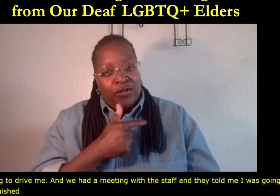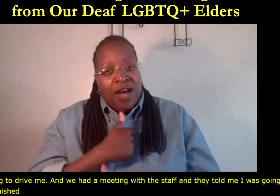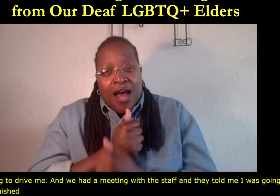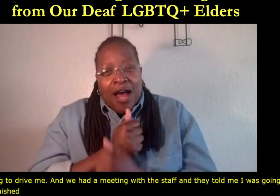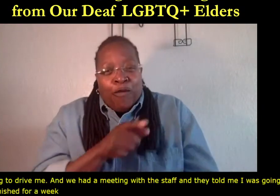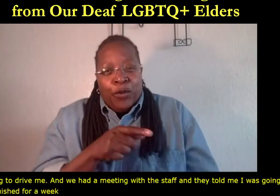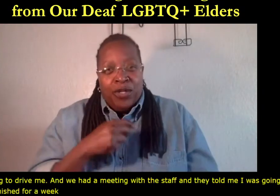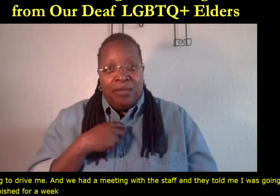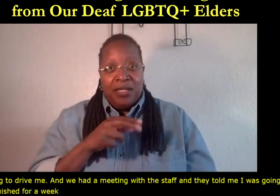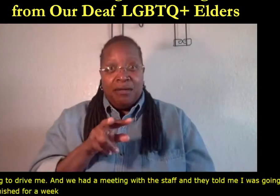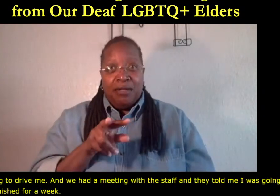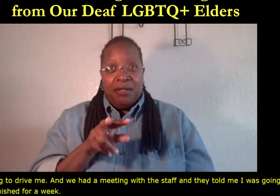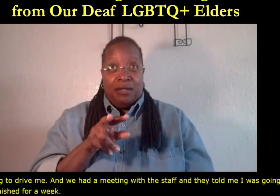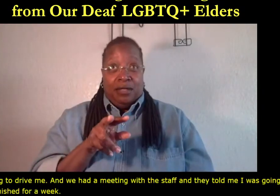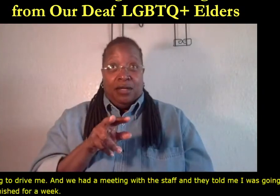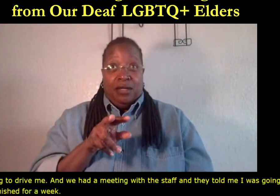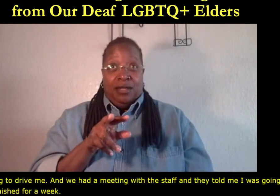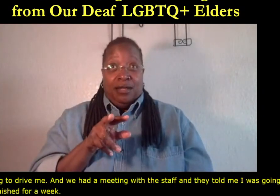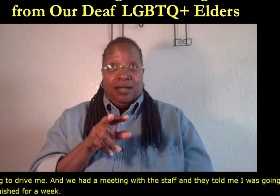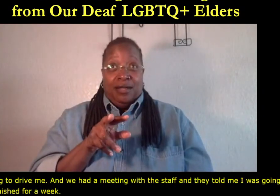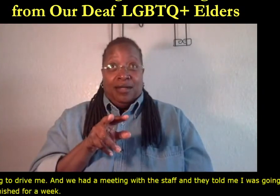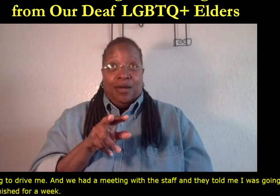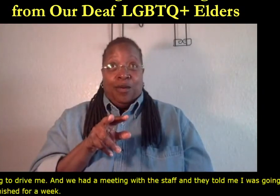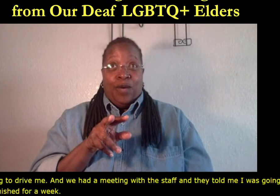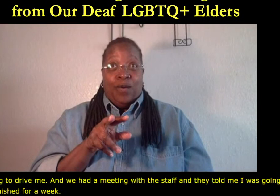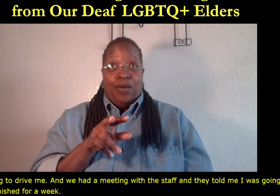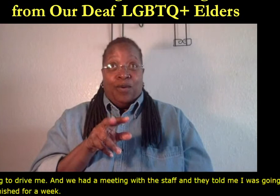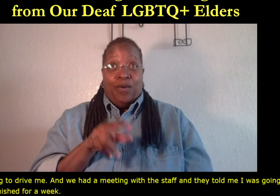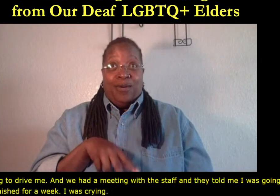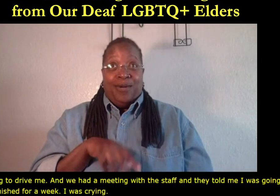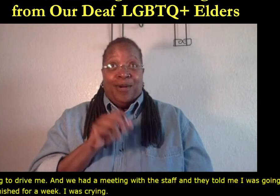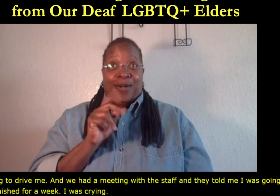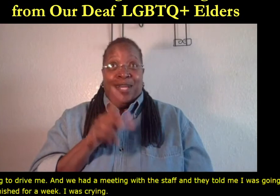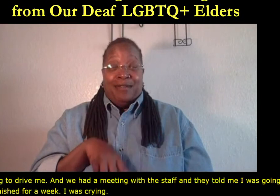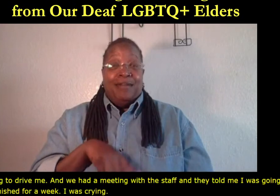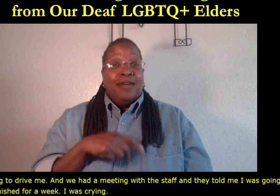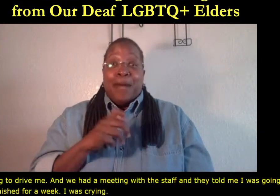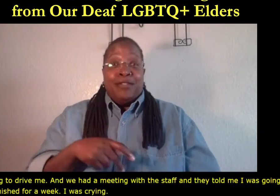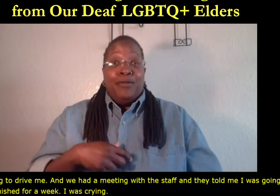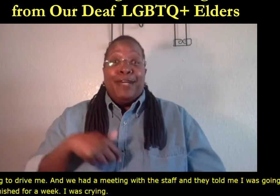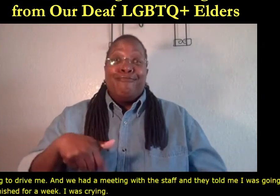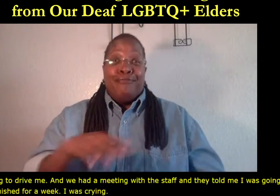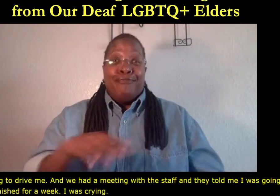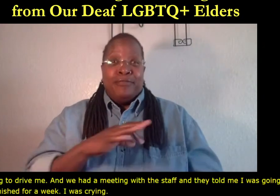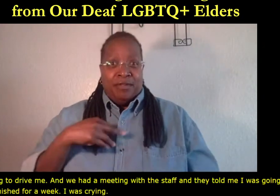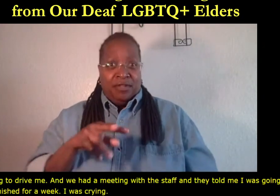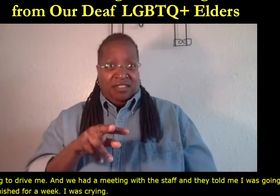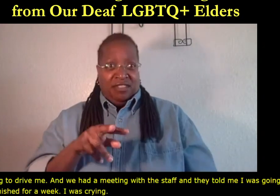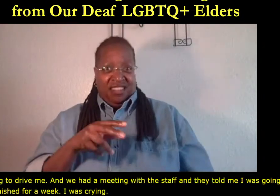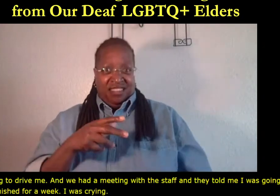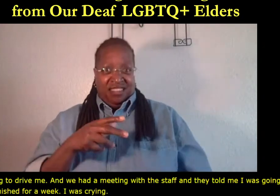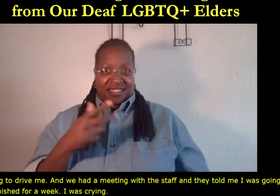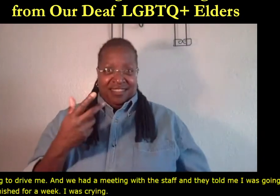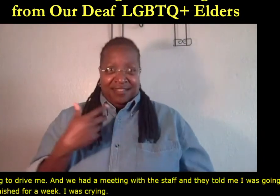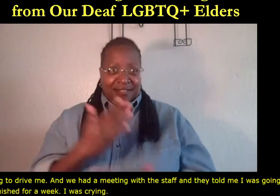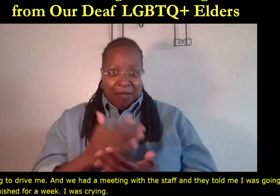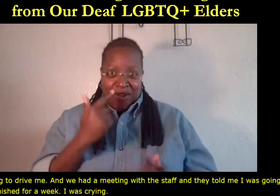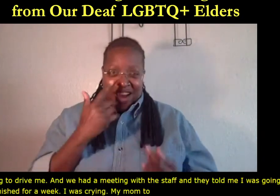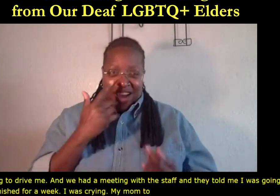i know you love girls and girls love you and i just looked at my mother i said okay and then my mother walked